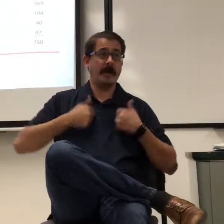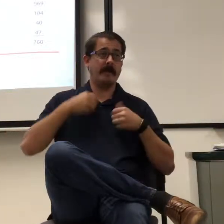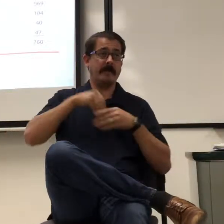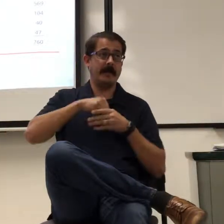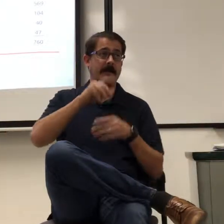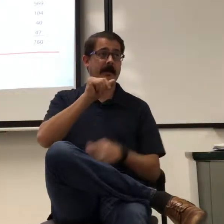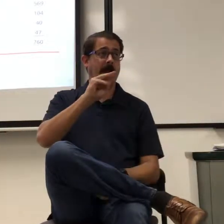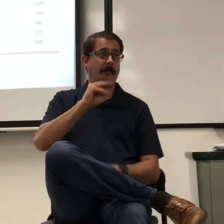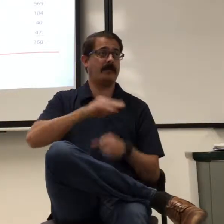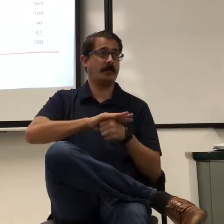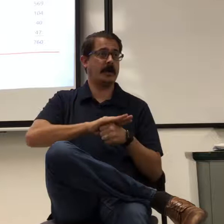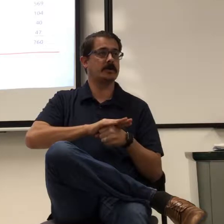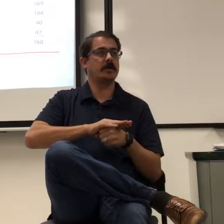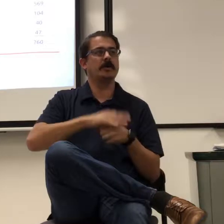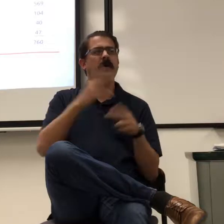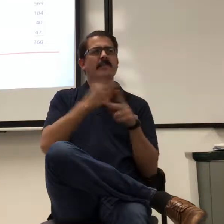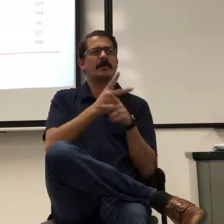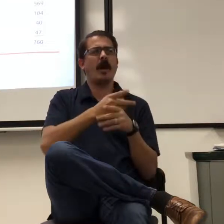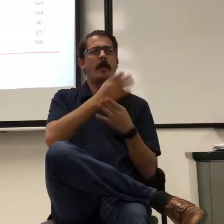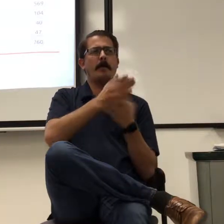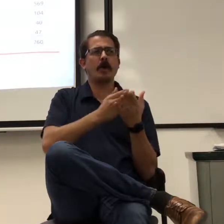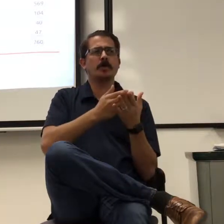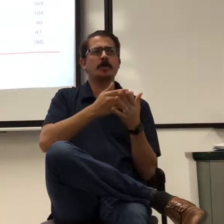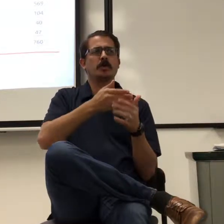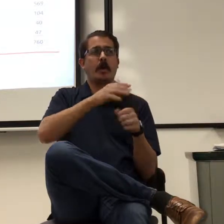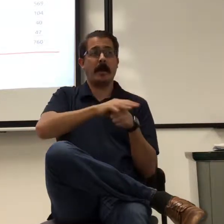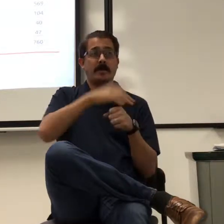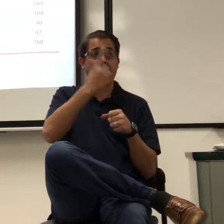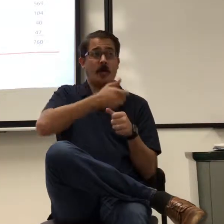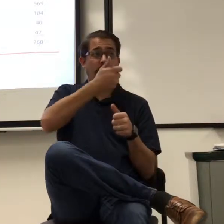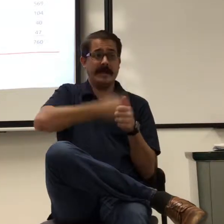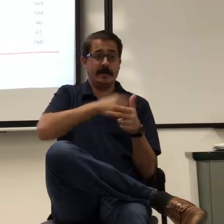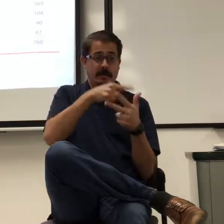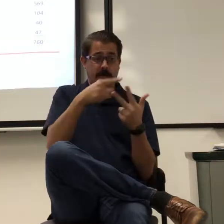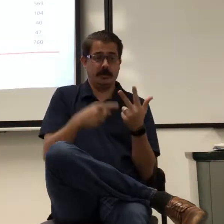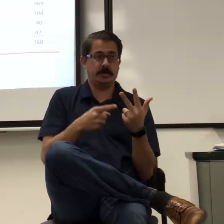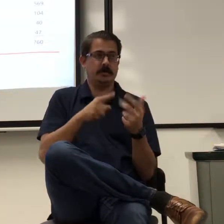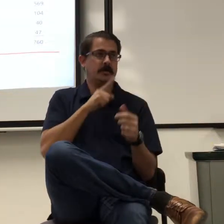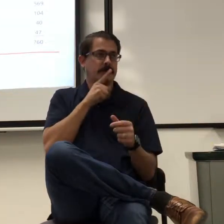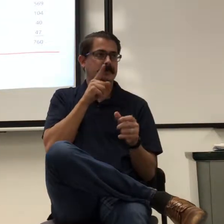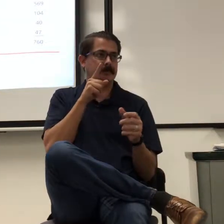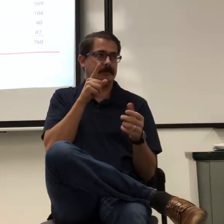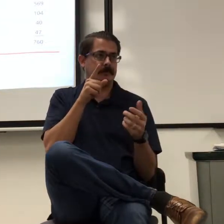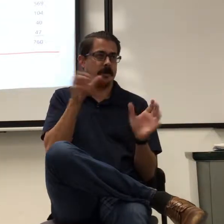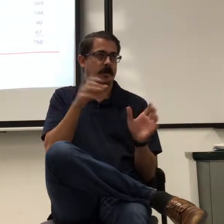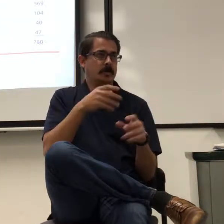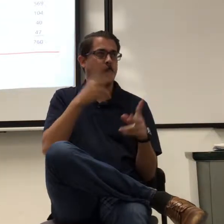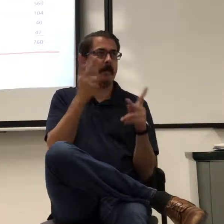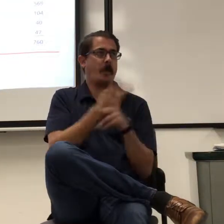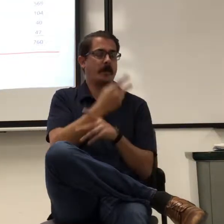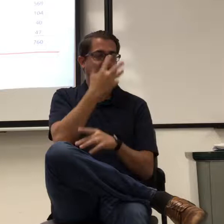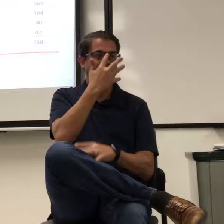and to figure out the partial pressure due to each, well, all you do is you multiply, for